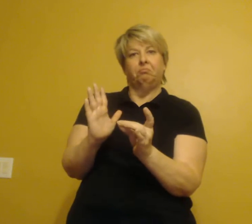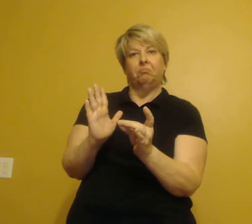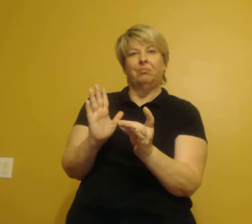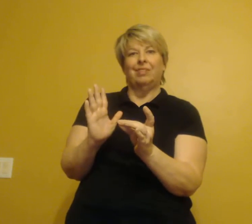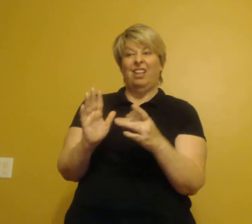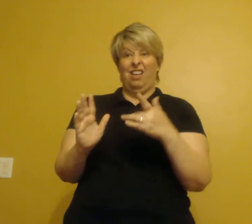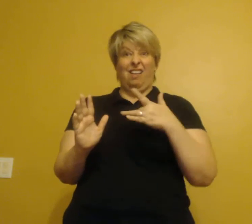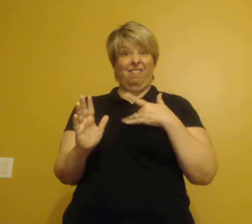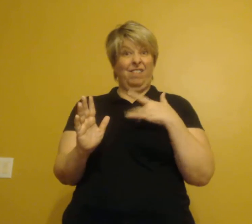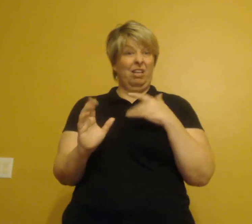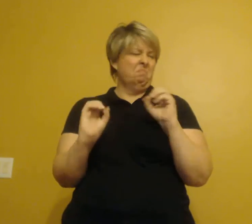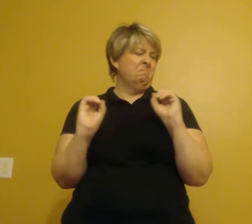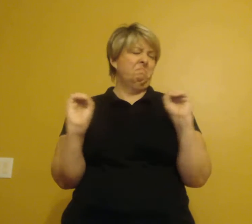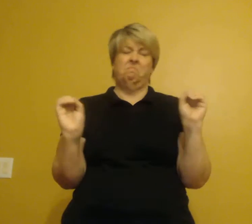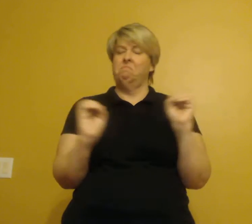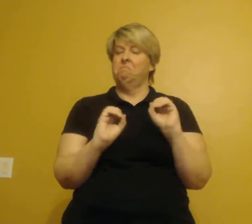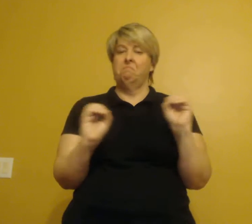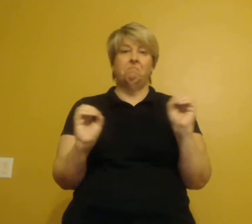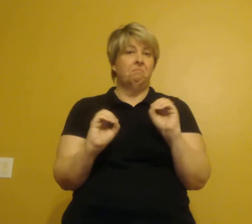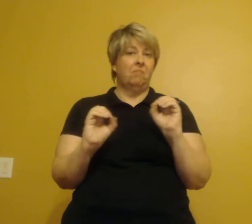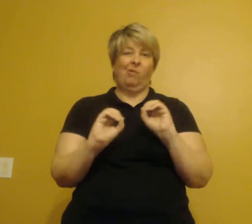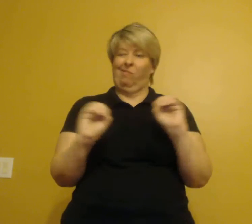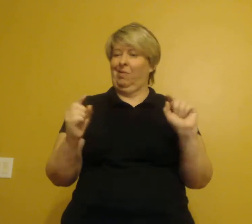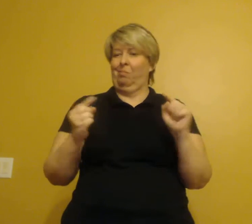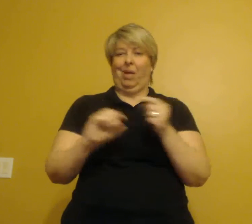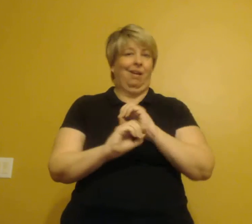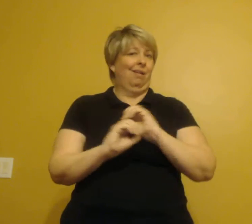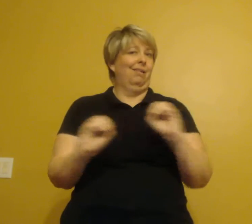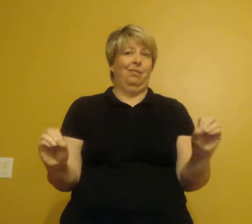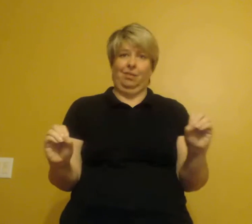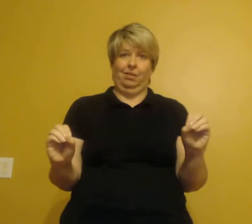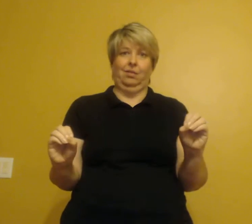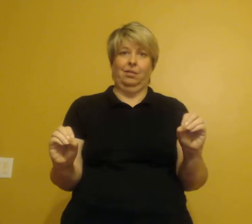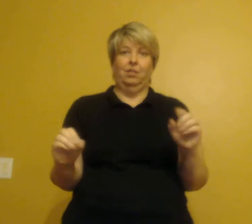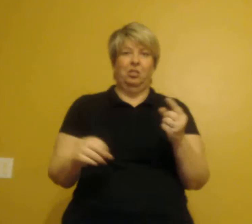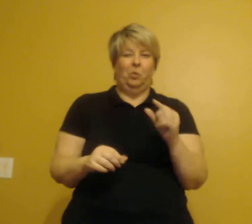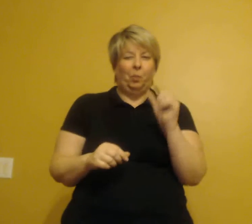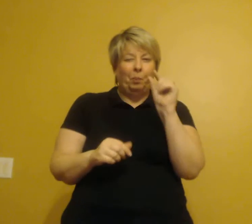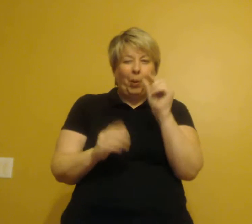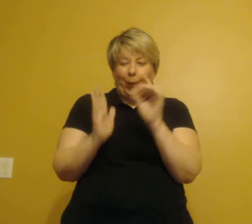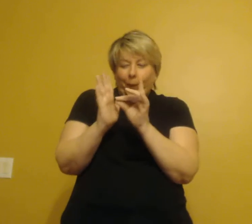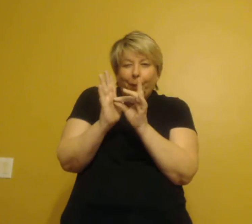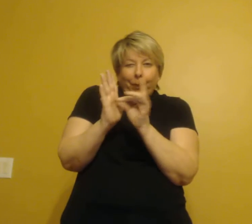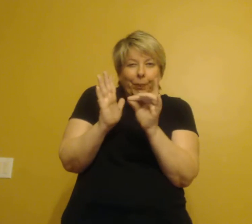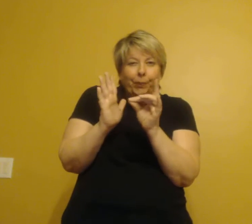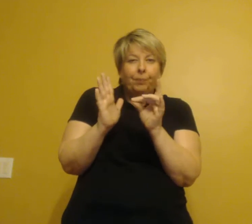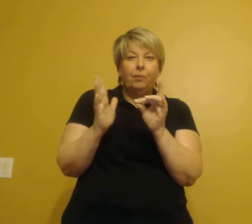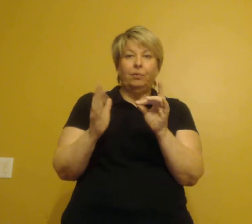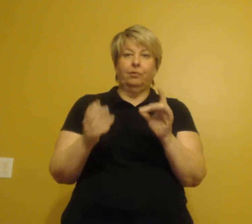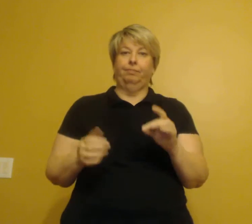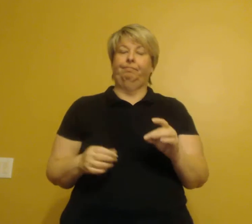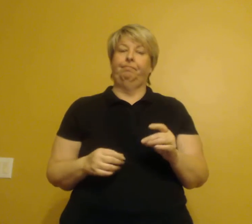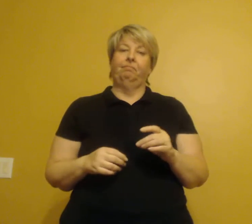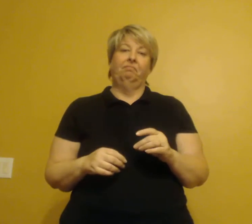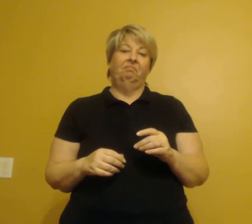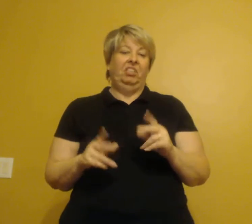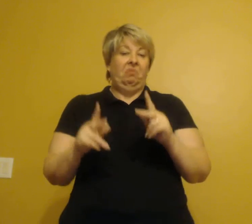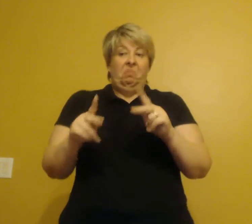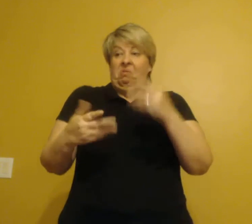and this does not cause any problems or distress. It's just a tiny piece of tissue. A person isn't even aware that